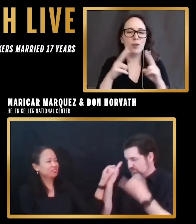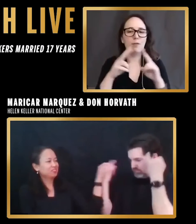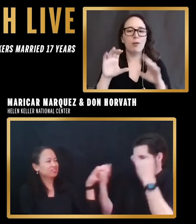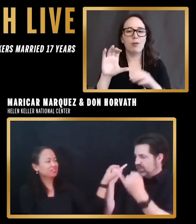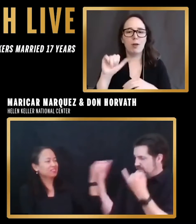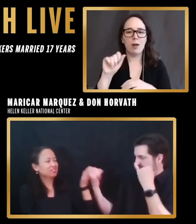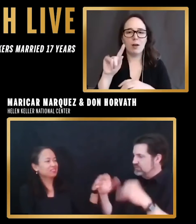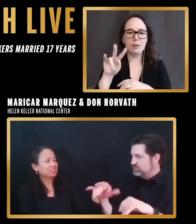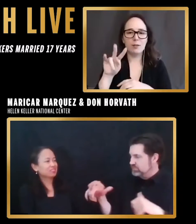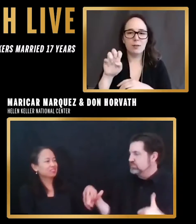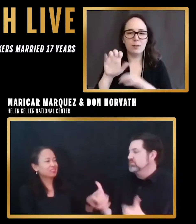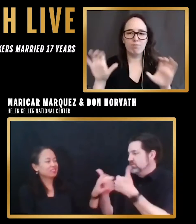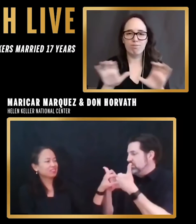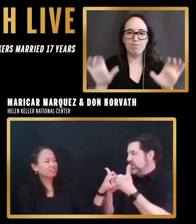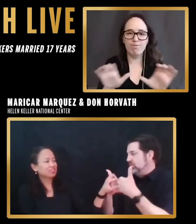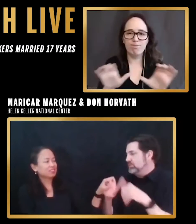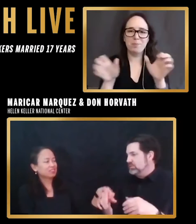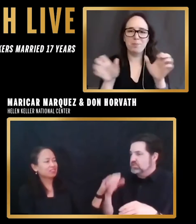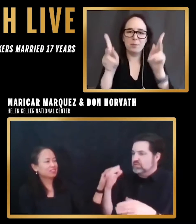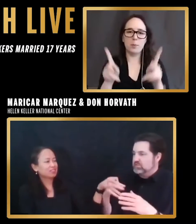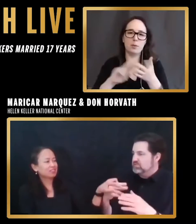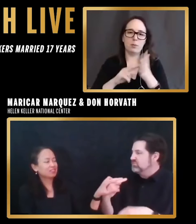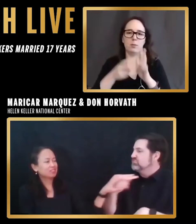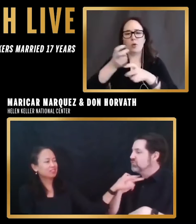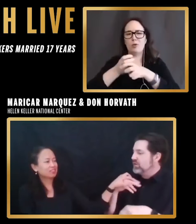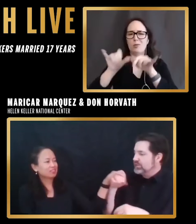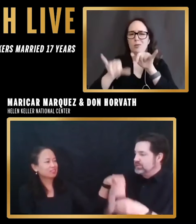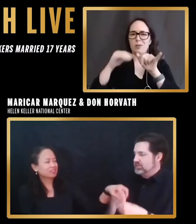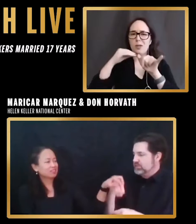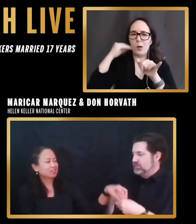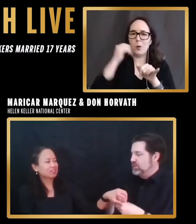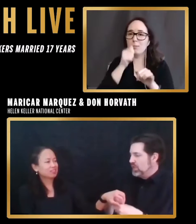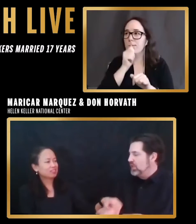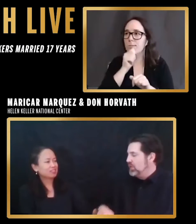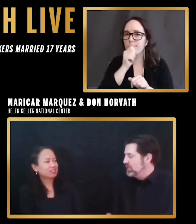to be cooped up inside so much.